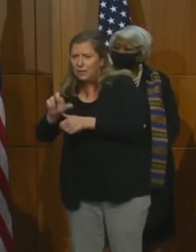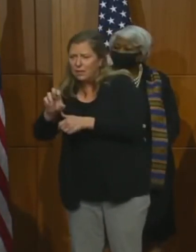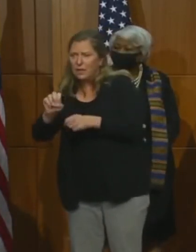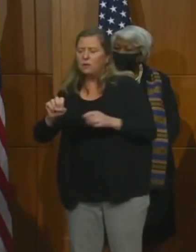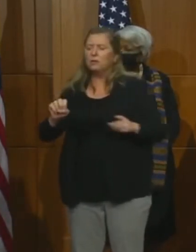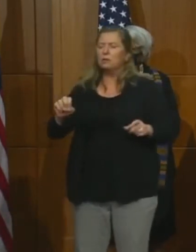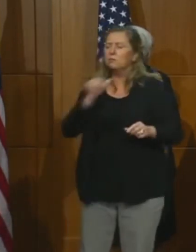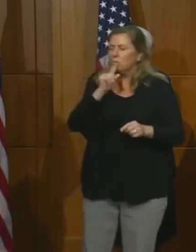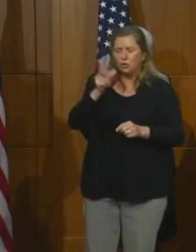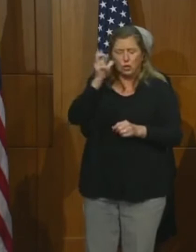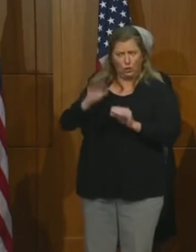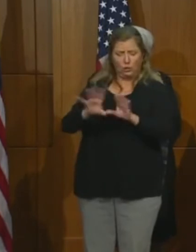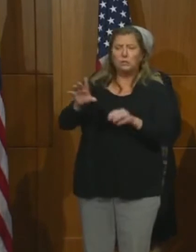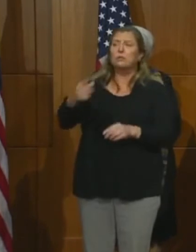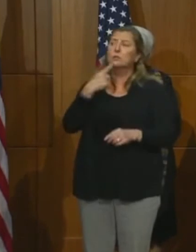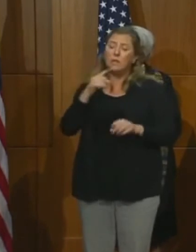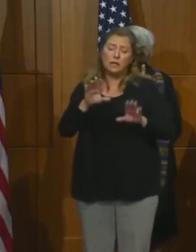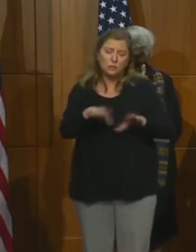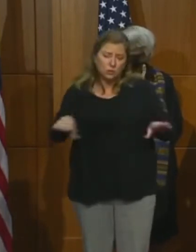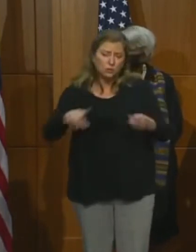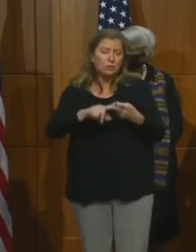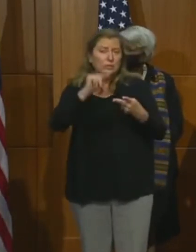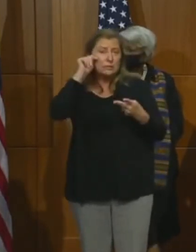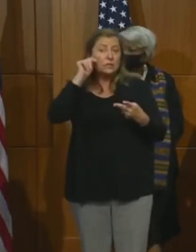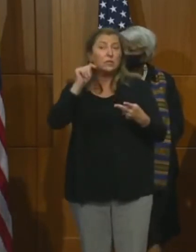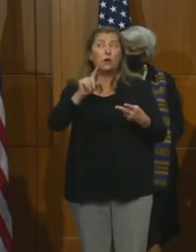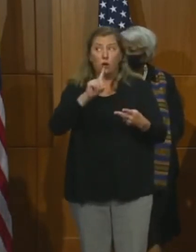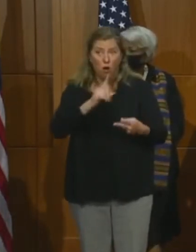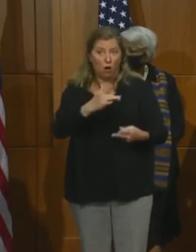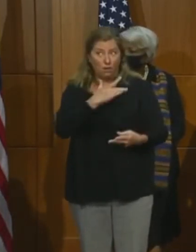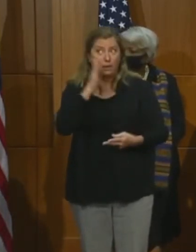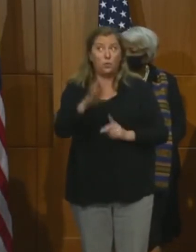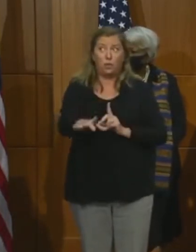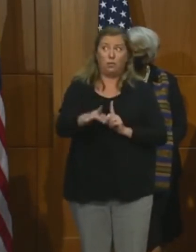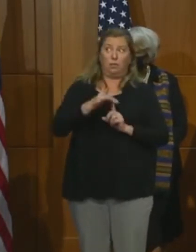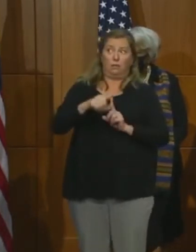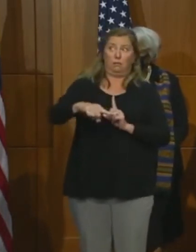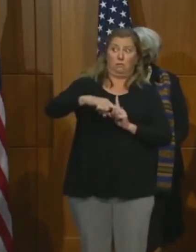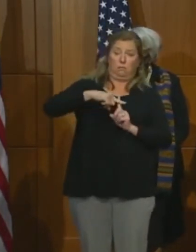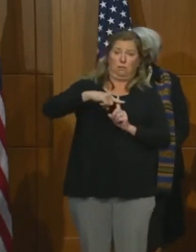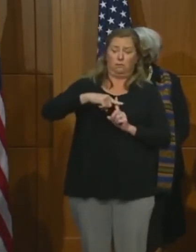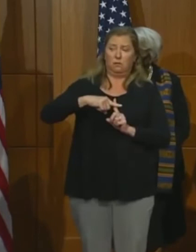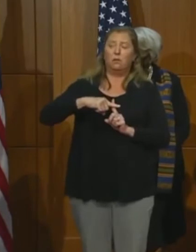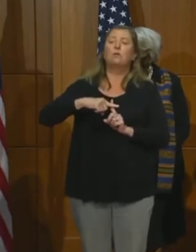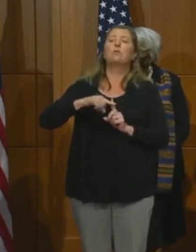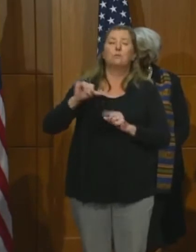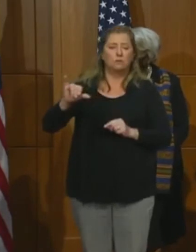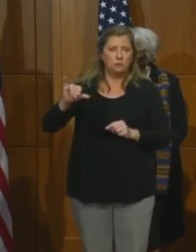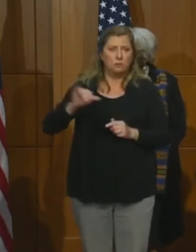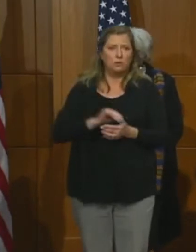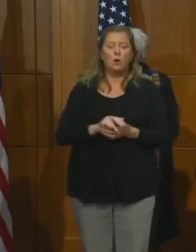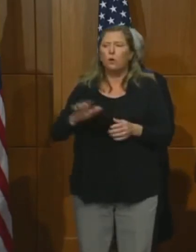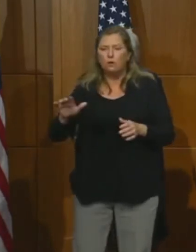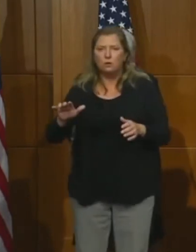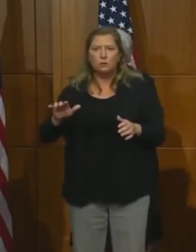saying is that children and teens are still likely to contract COVID-19. You